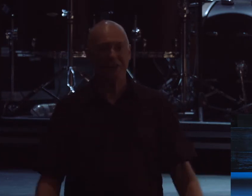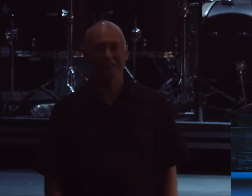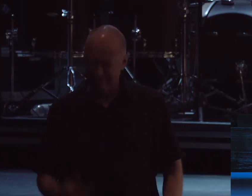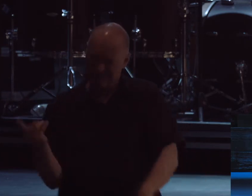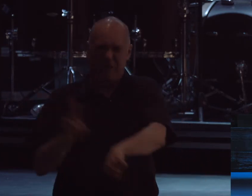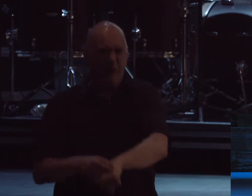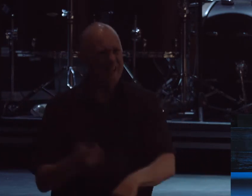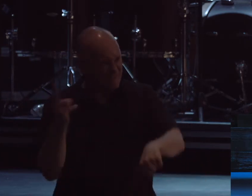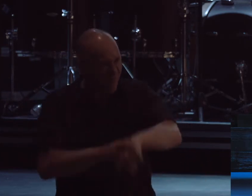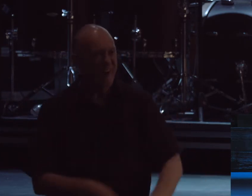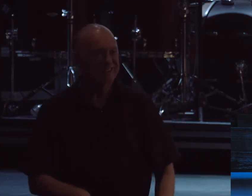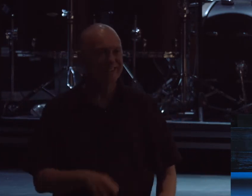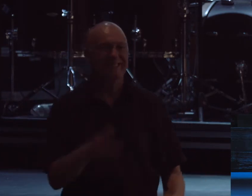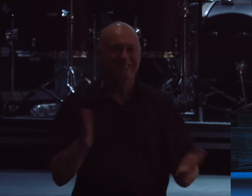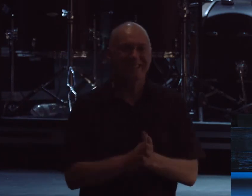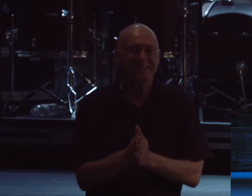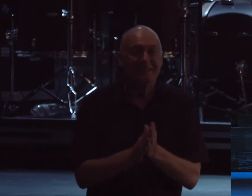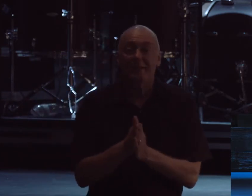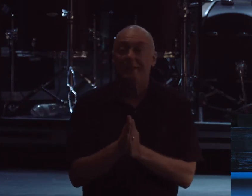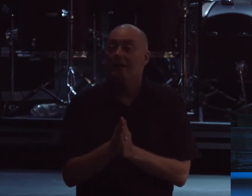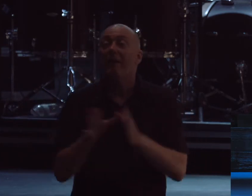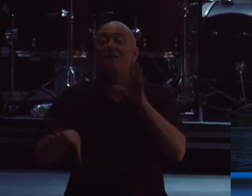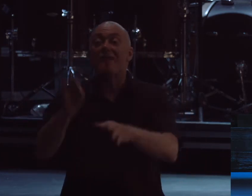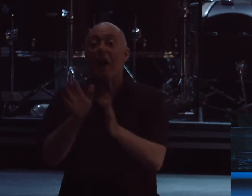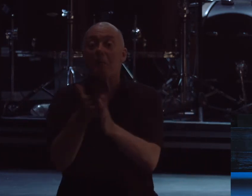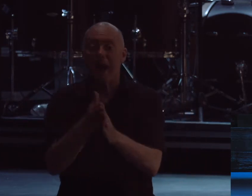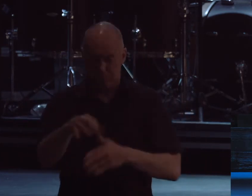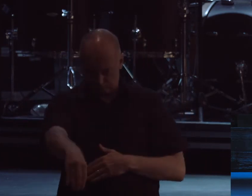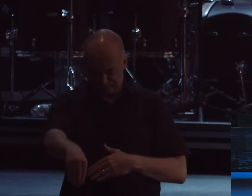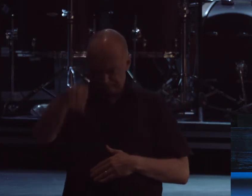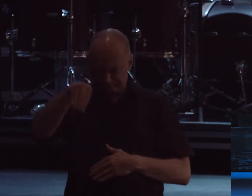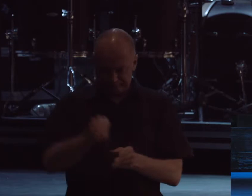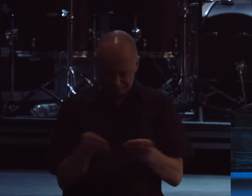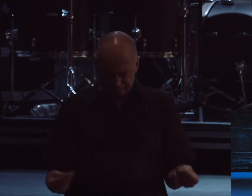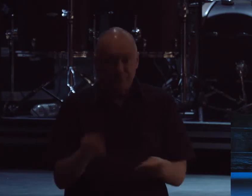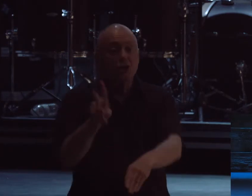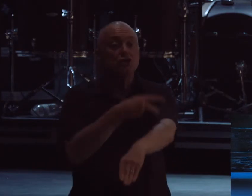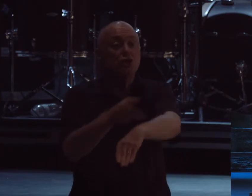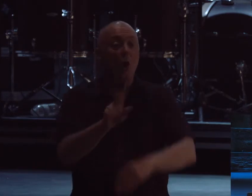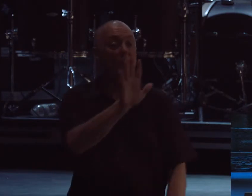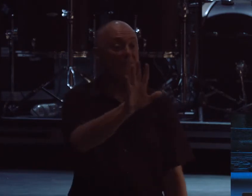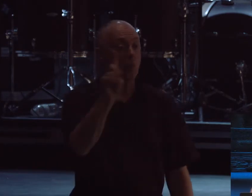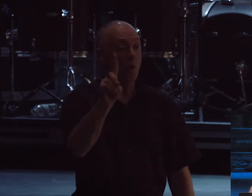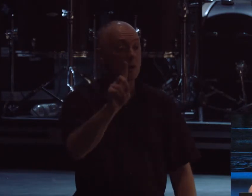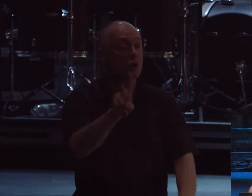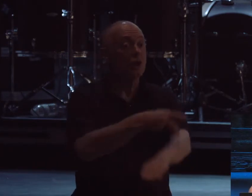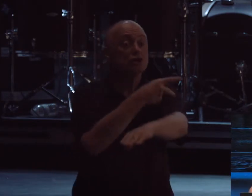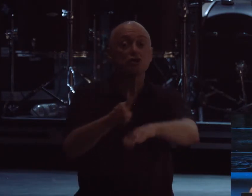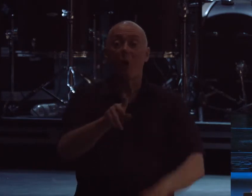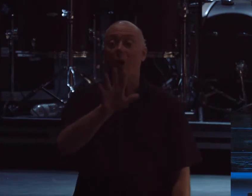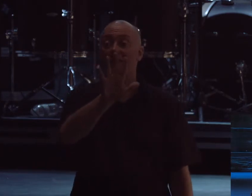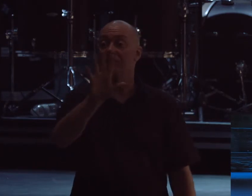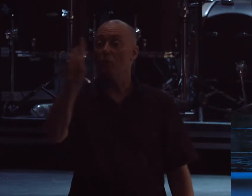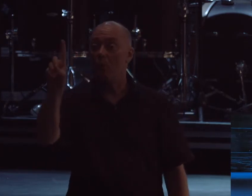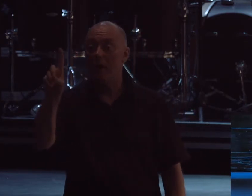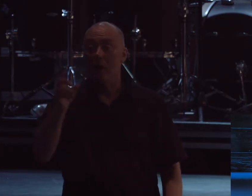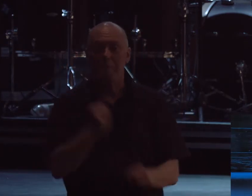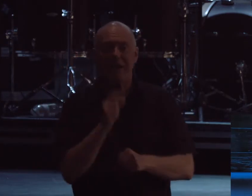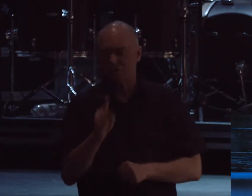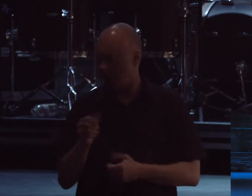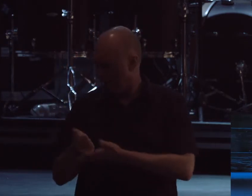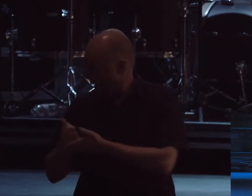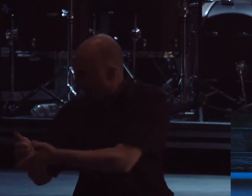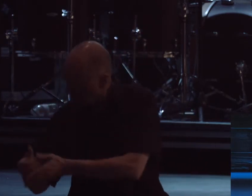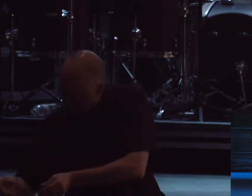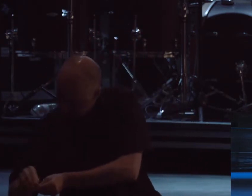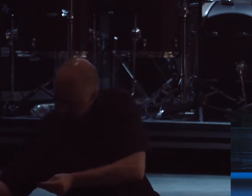great. Of course you are. You've been so blessed. But I've been gone. Once you find a Bible, once you turn to Psalm 51 then. Find a Bible somewhere. Make sure